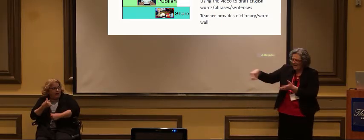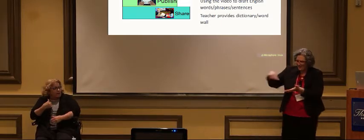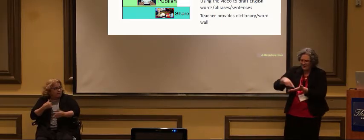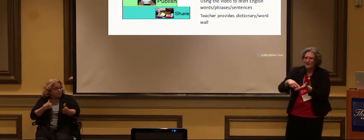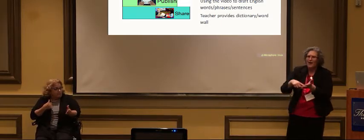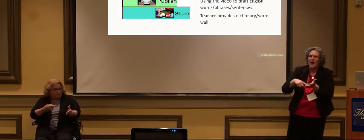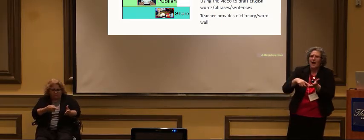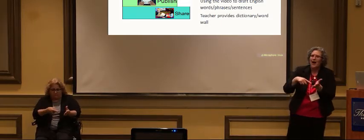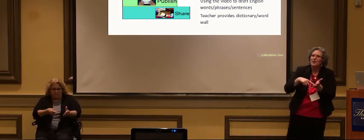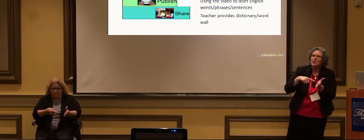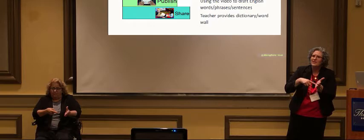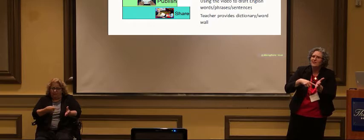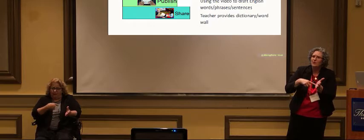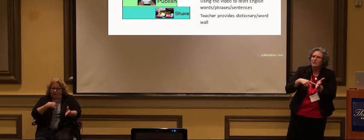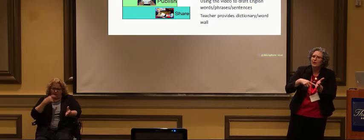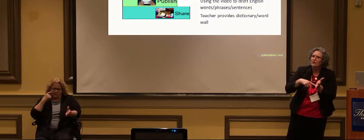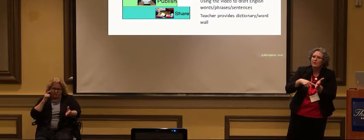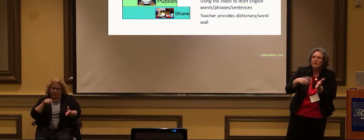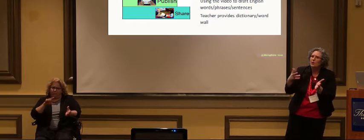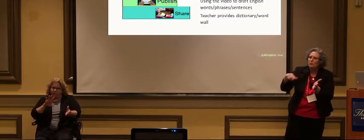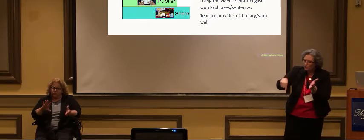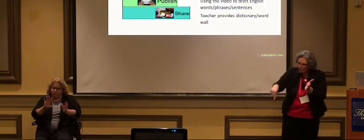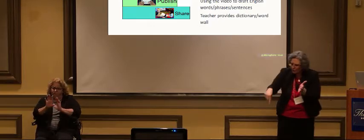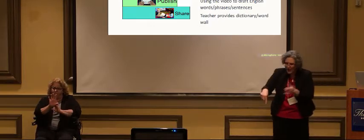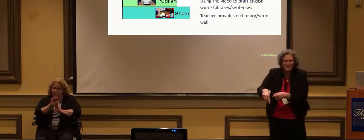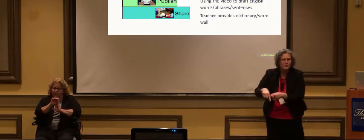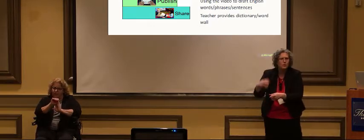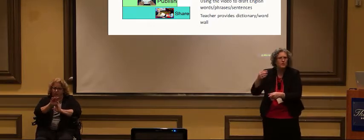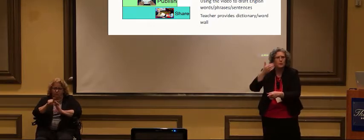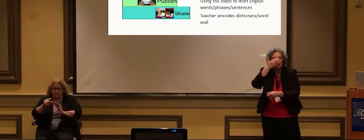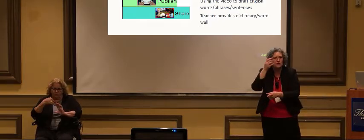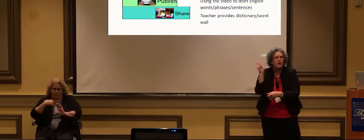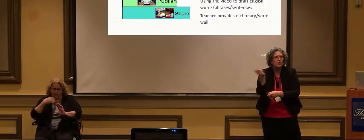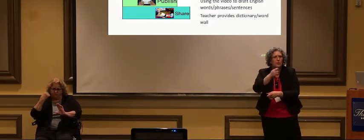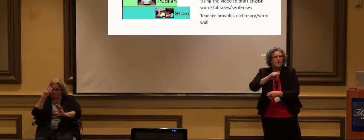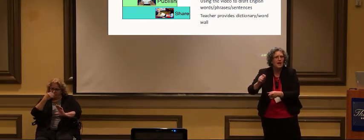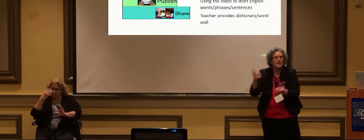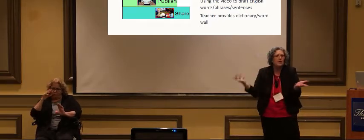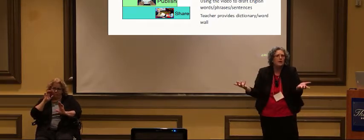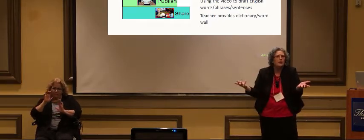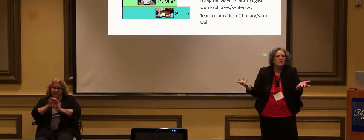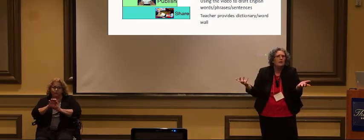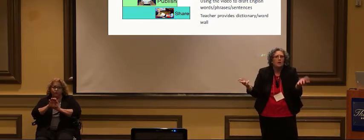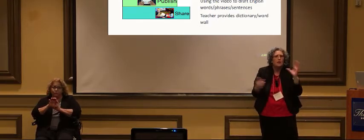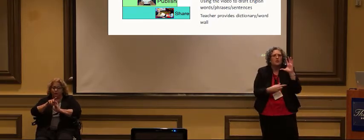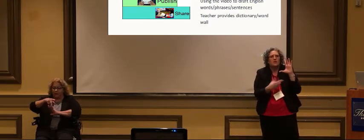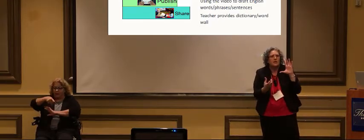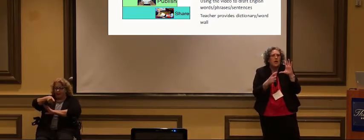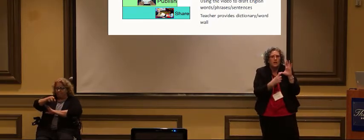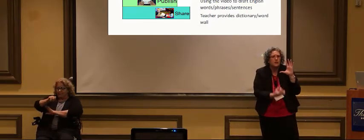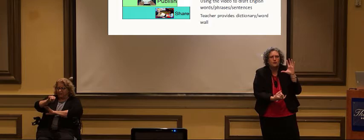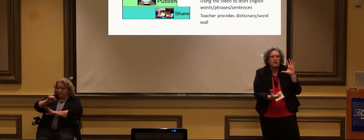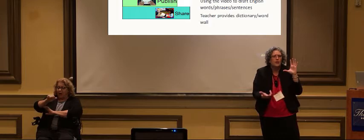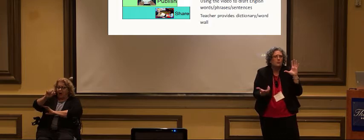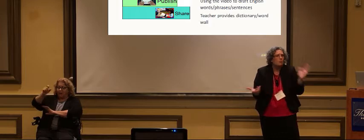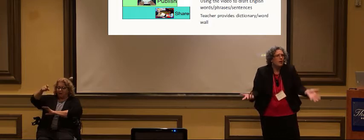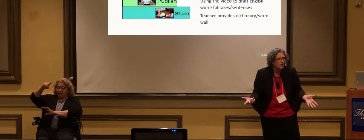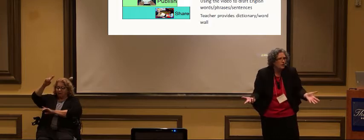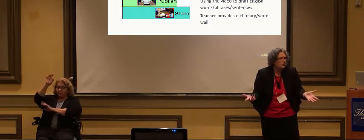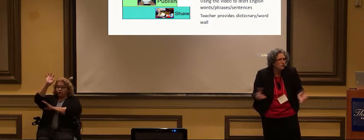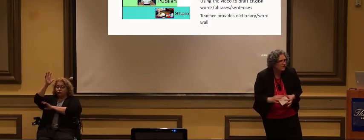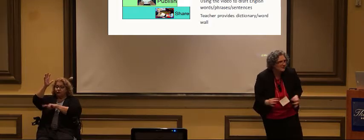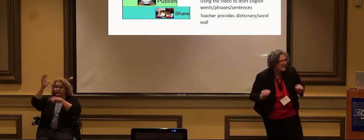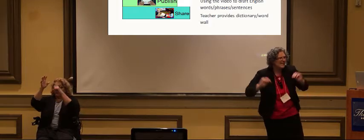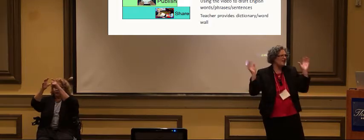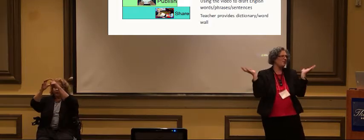say, hey, I noticed in your video, you have this beautiful picture of your piñata, and you said hung in a tree,